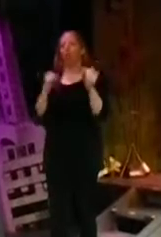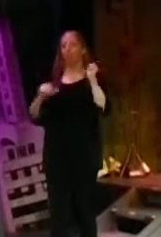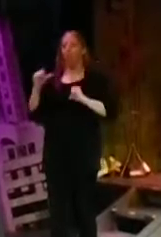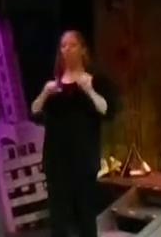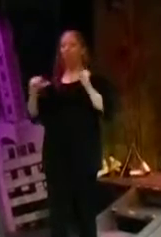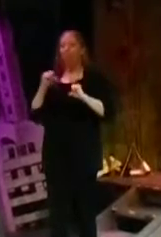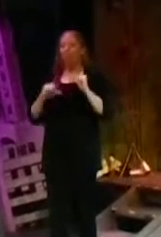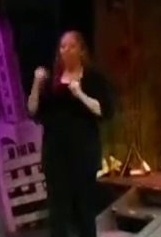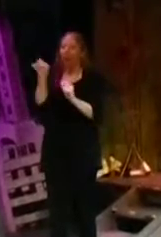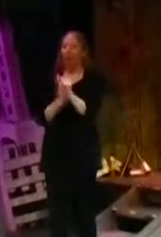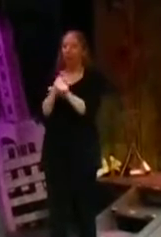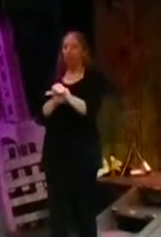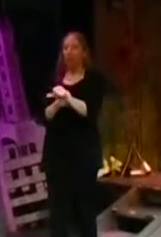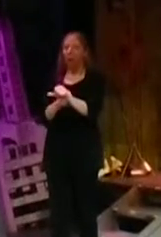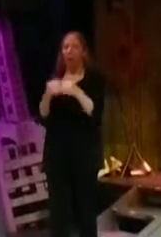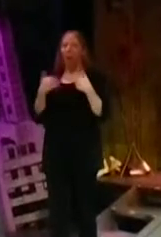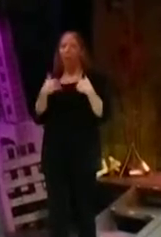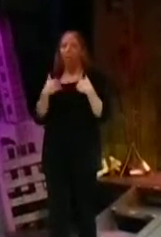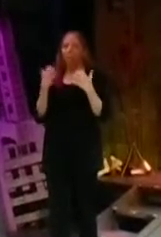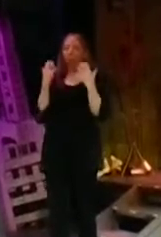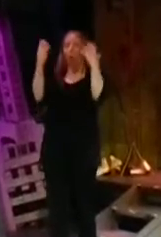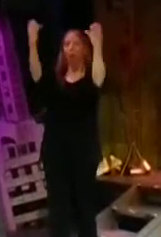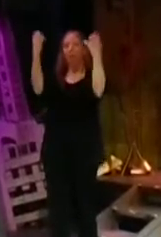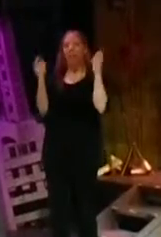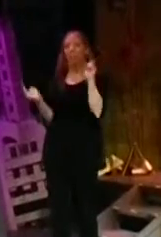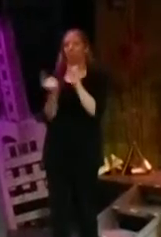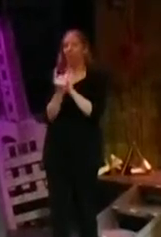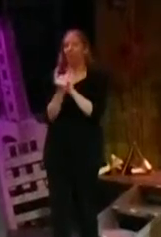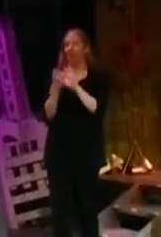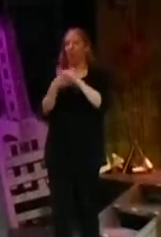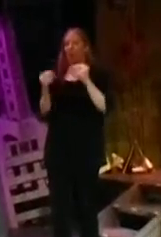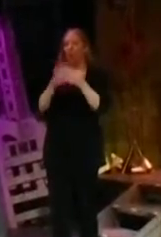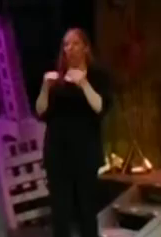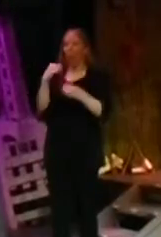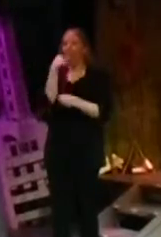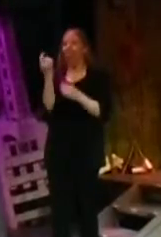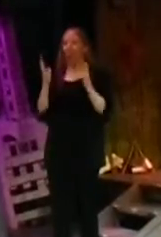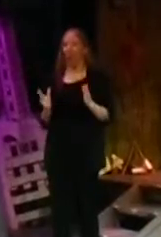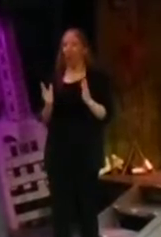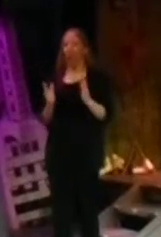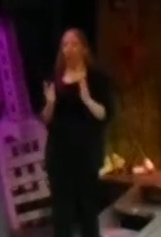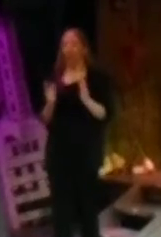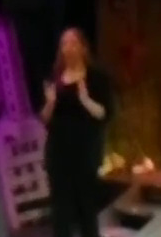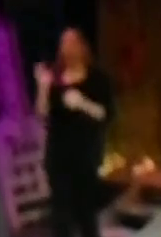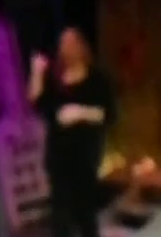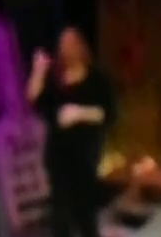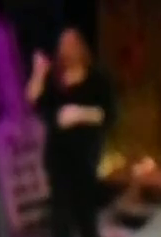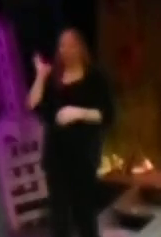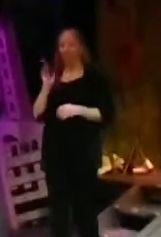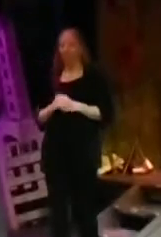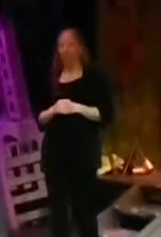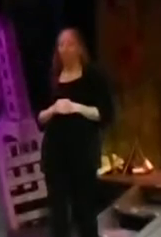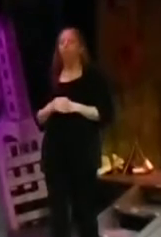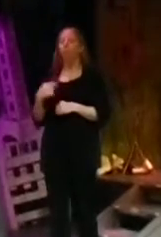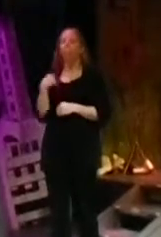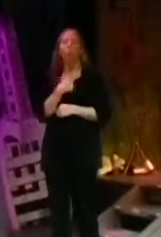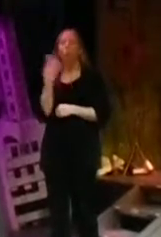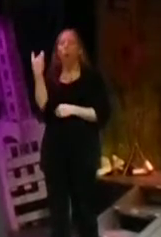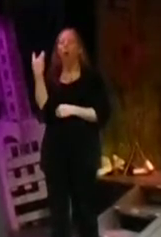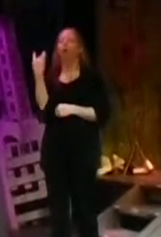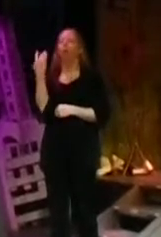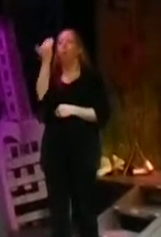performance with an opportunity for you, the audience, to meet the storytellers. Mm-hmm. We do this because we know how important it